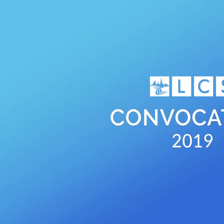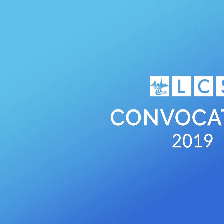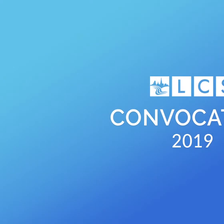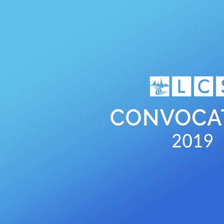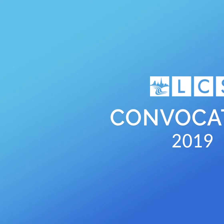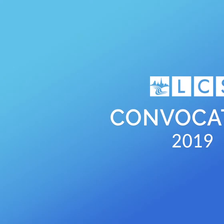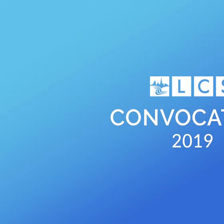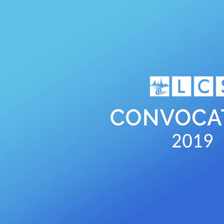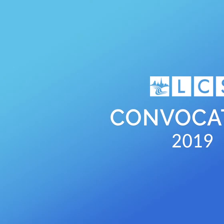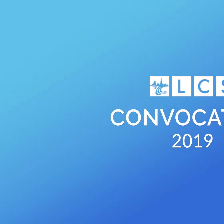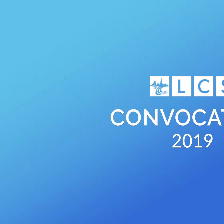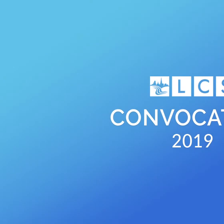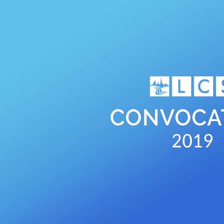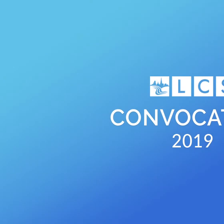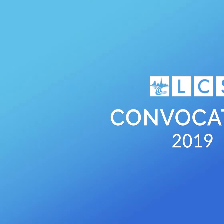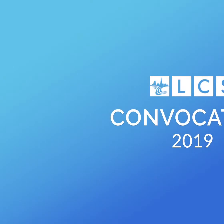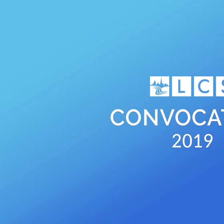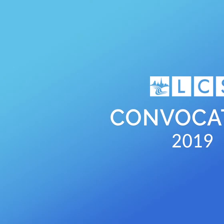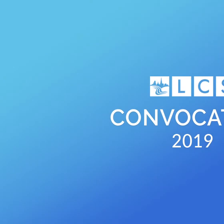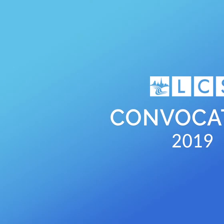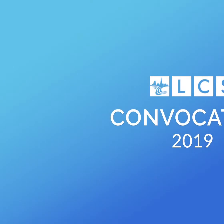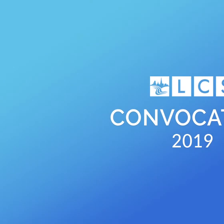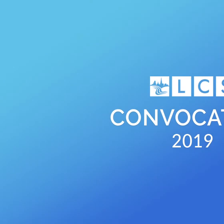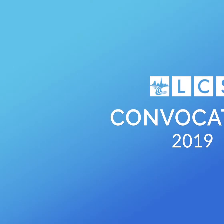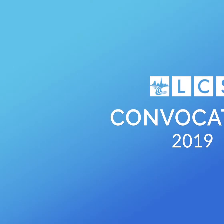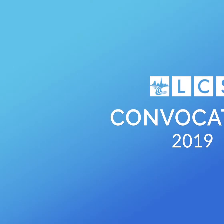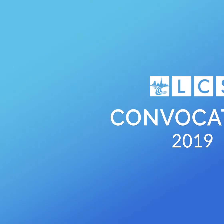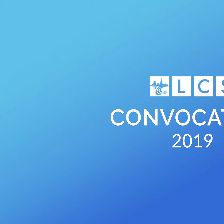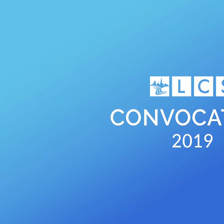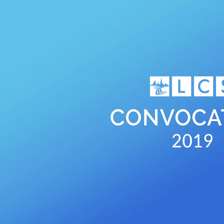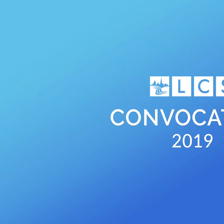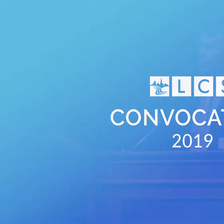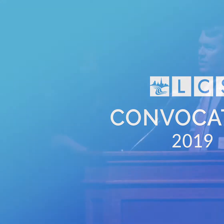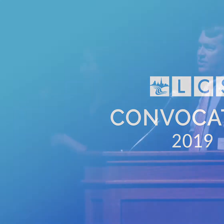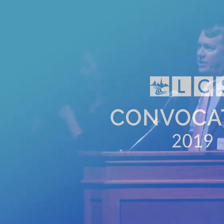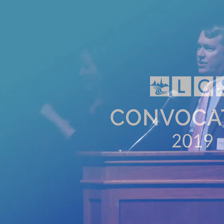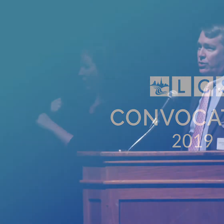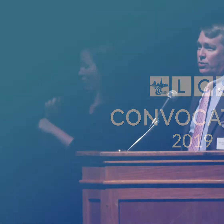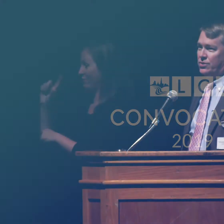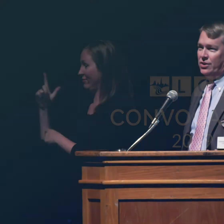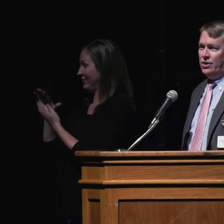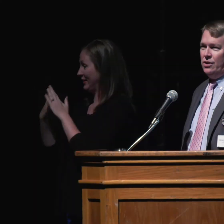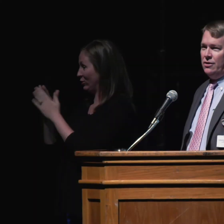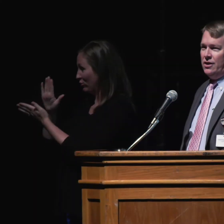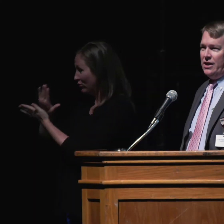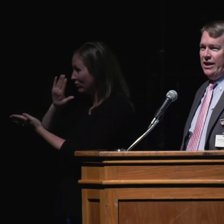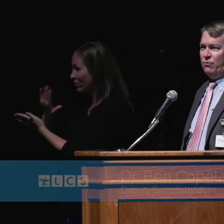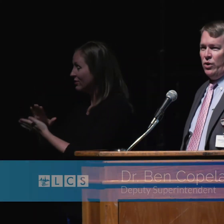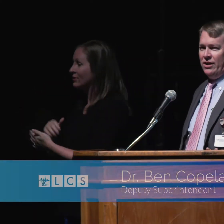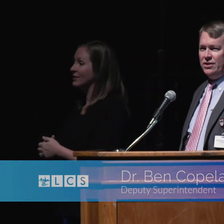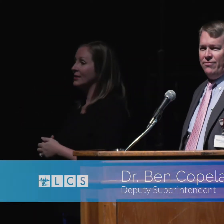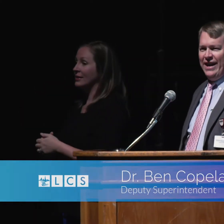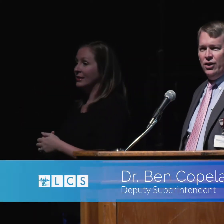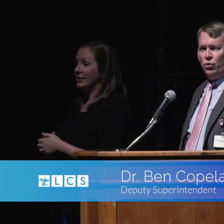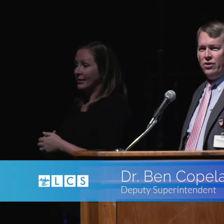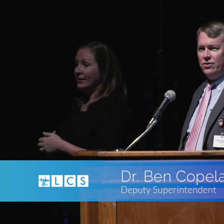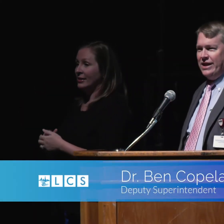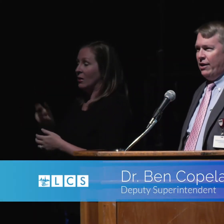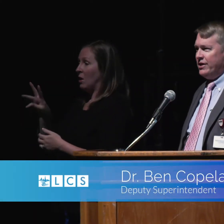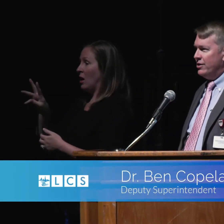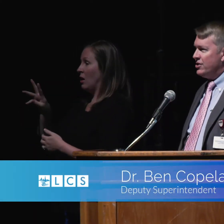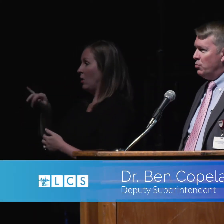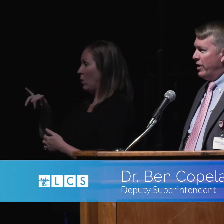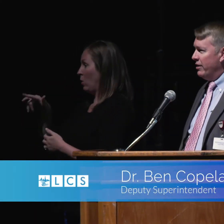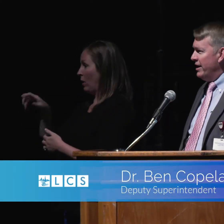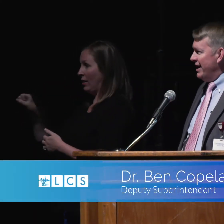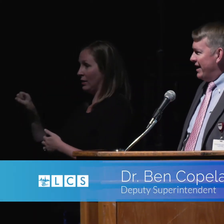So welcome back, everyone. This is the start of my 8th year in Lynchburg City Schools. I have Willis Vandeworkers